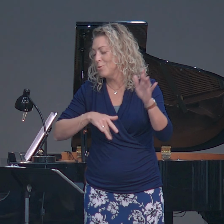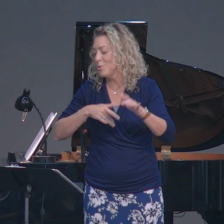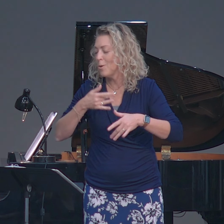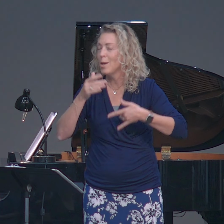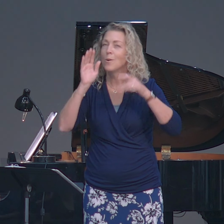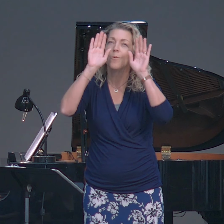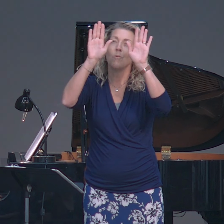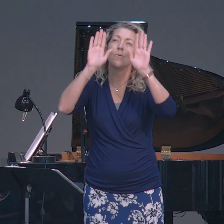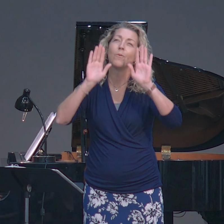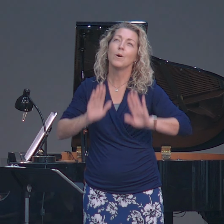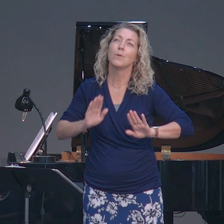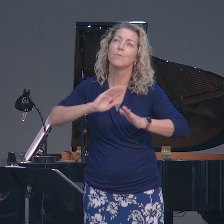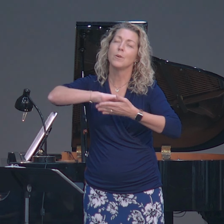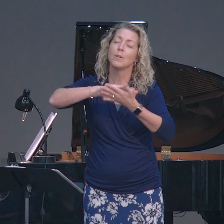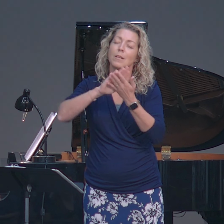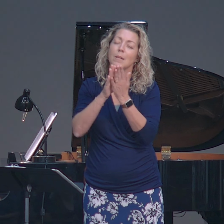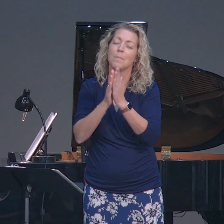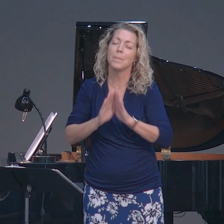joy, what